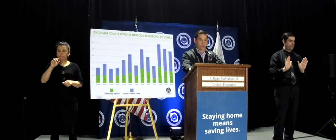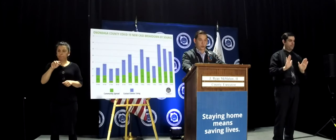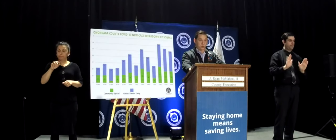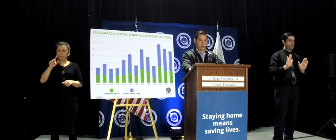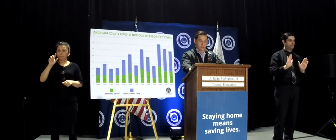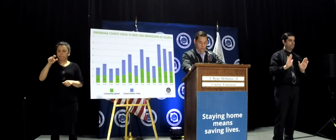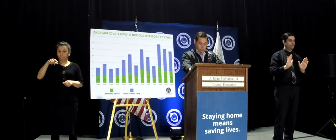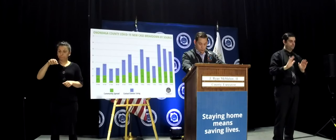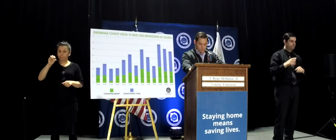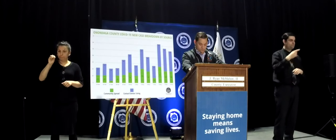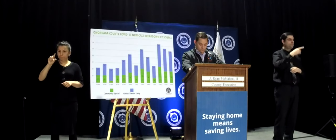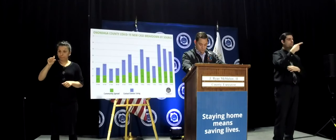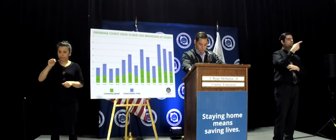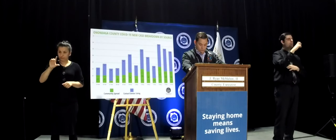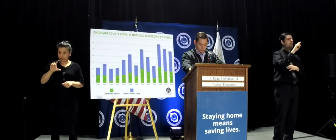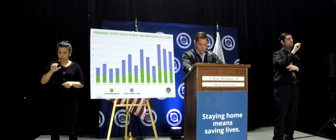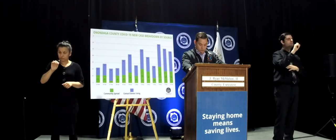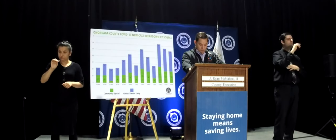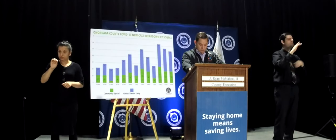3865 Route 31 in Liverpool,